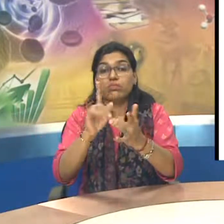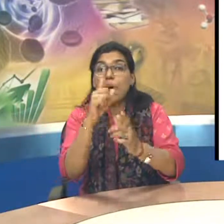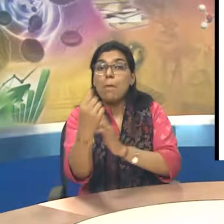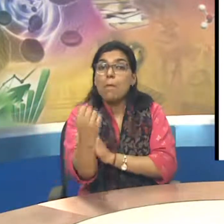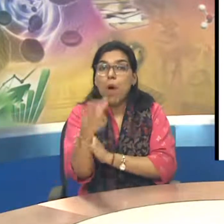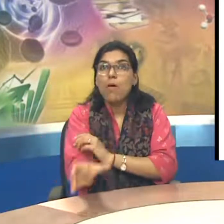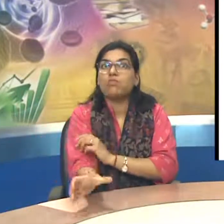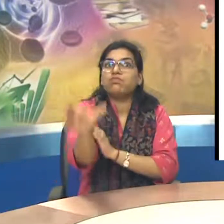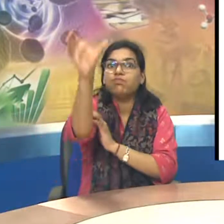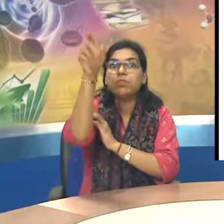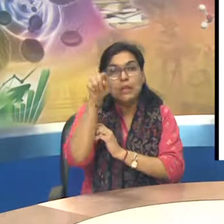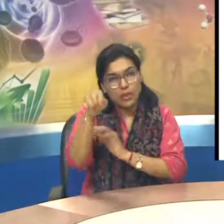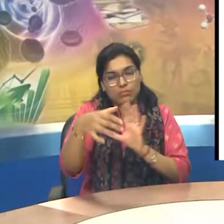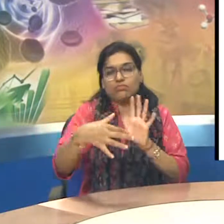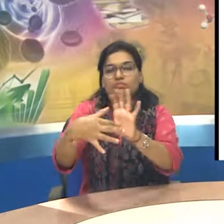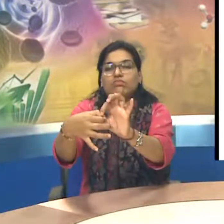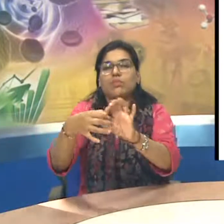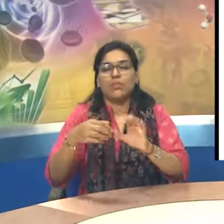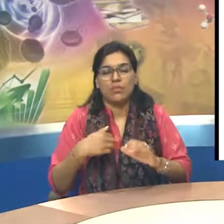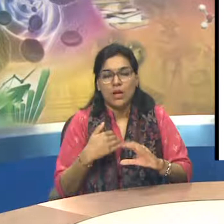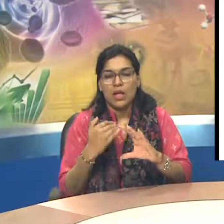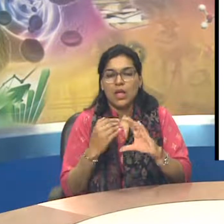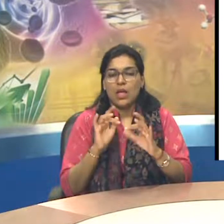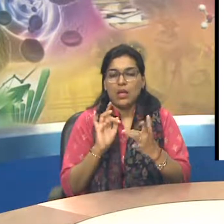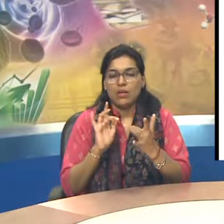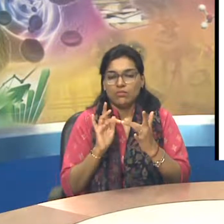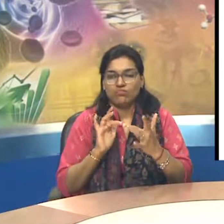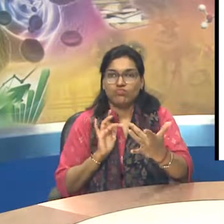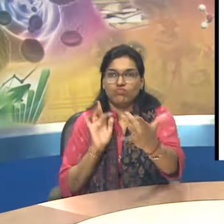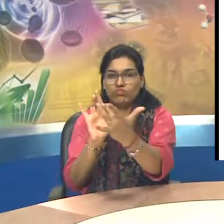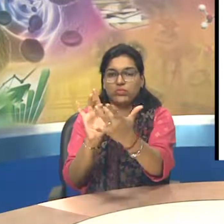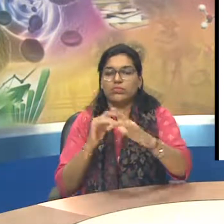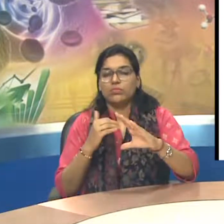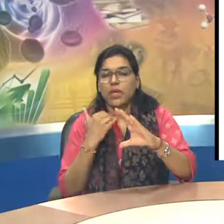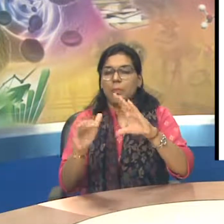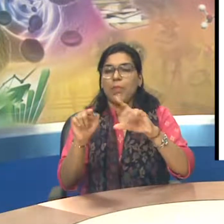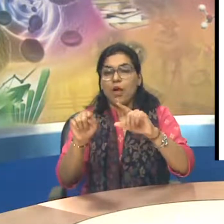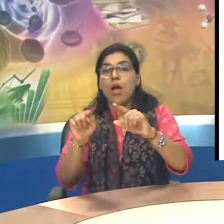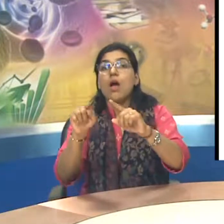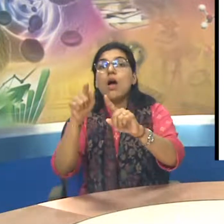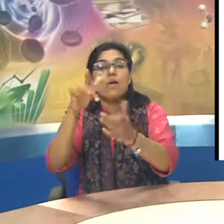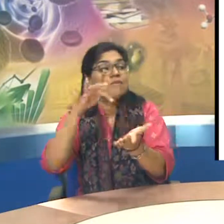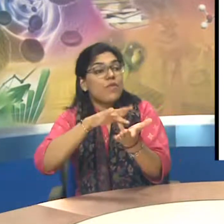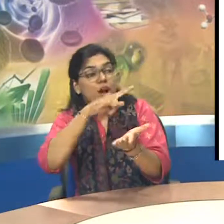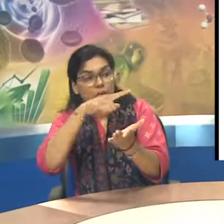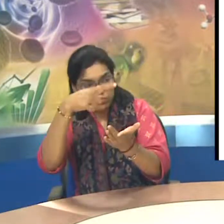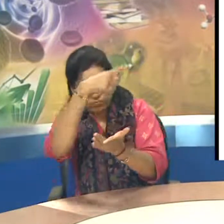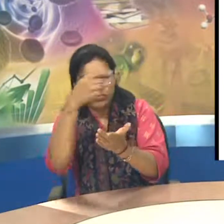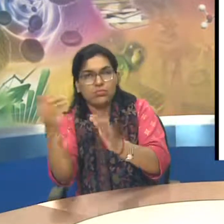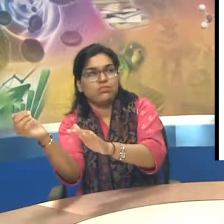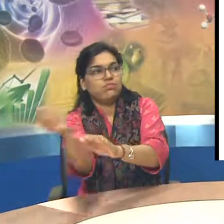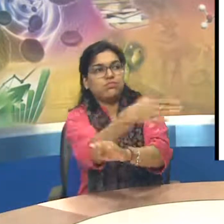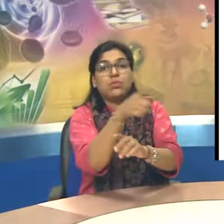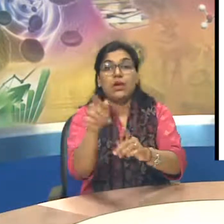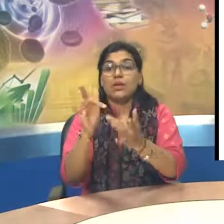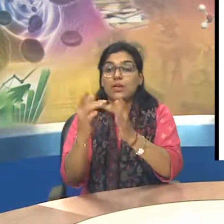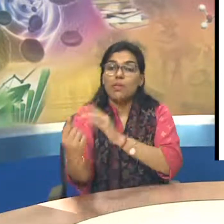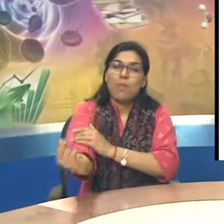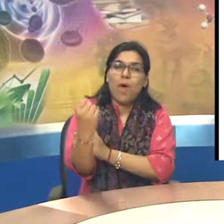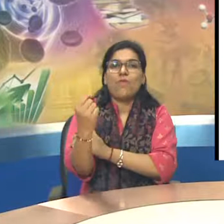and we can send it to the n number of people we